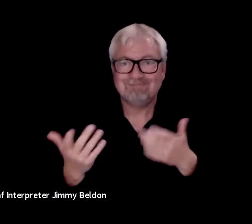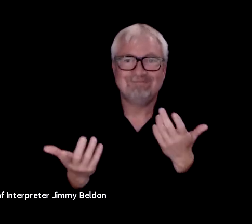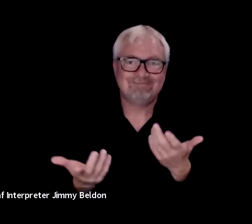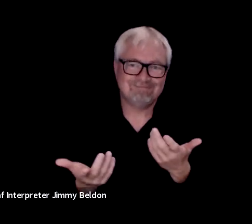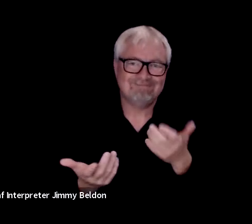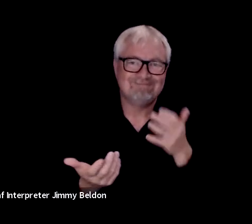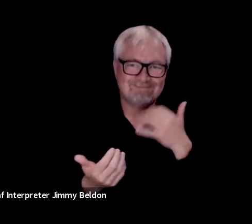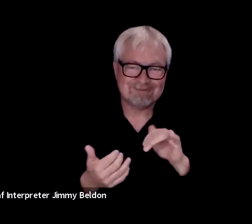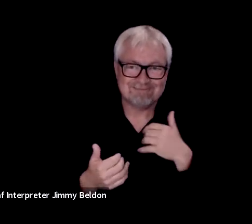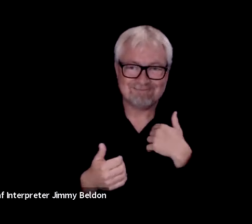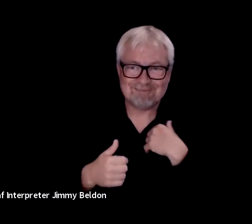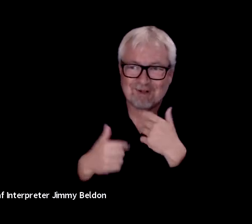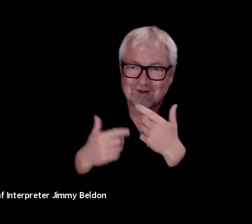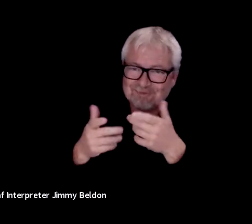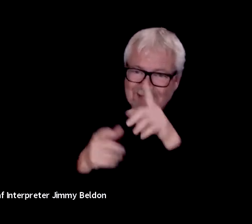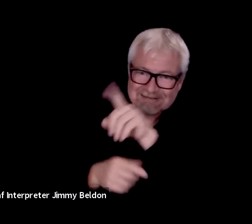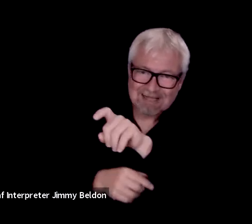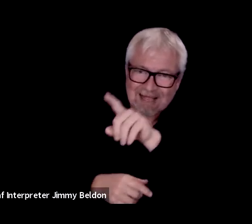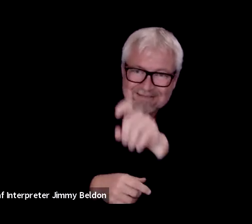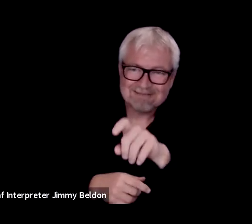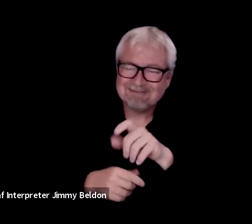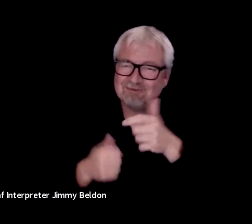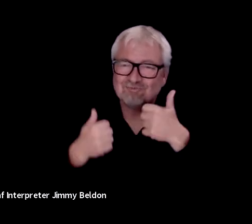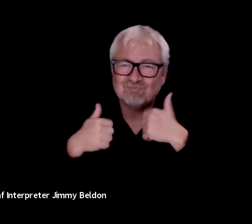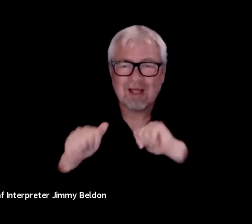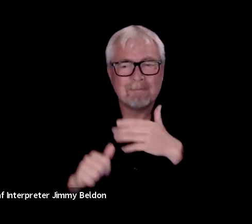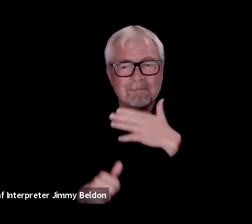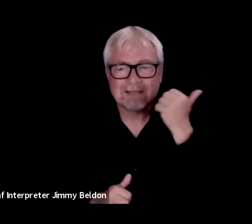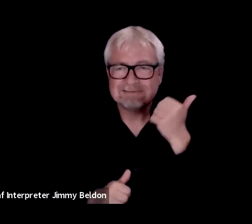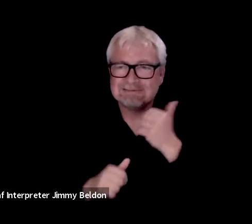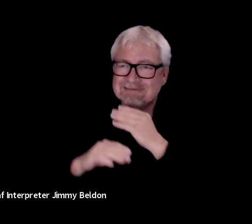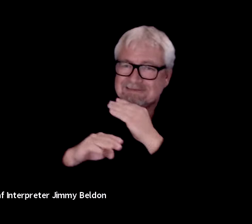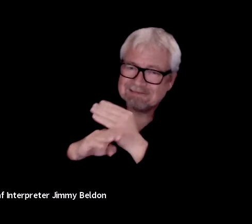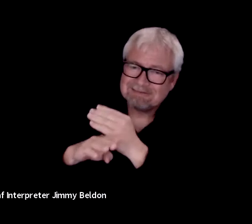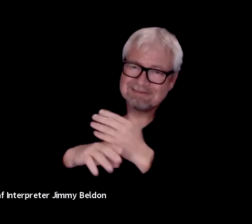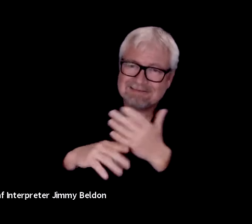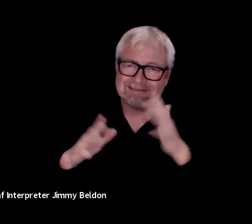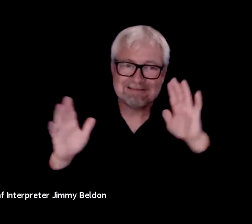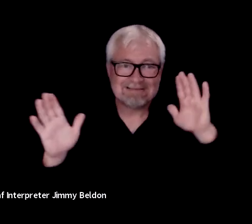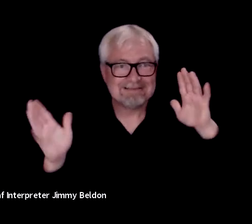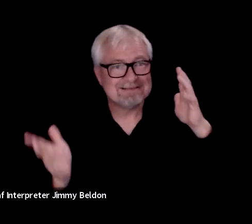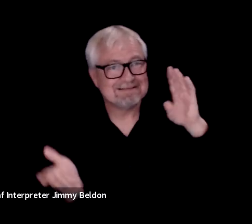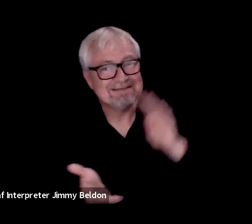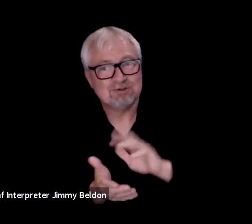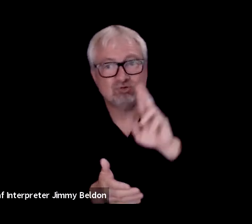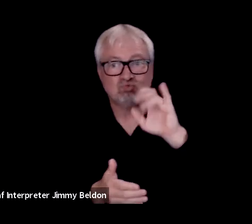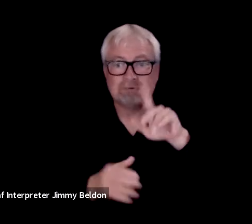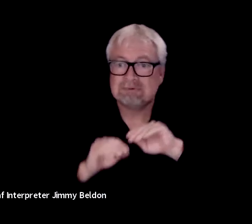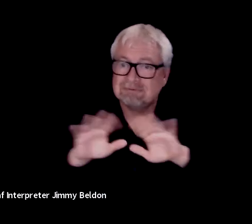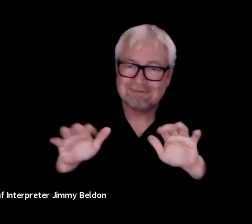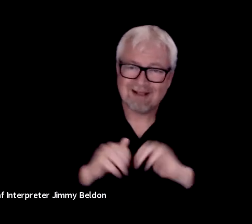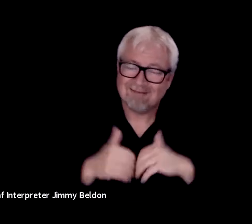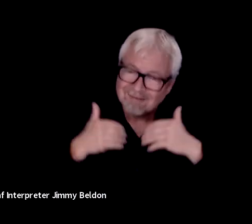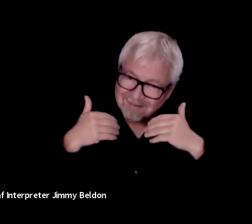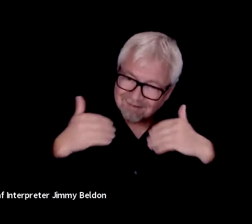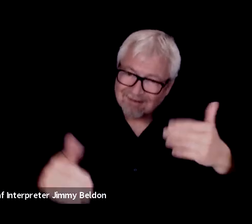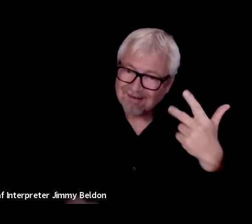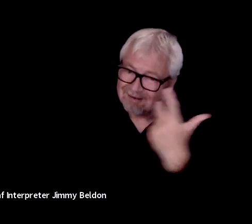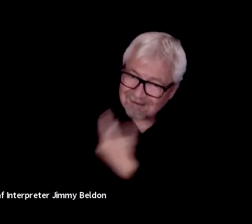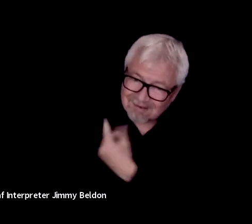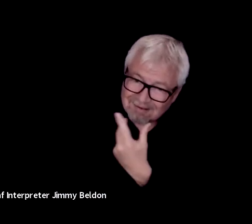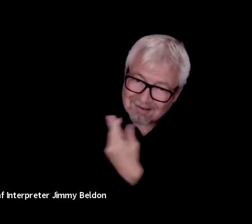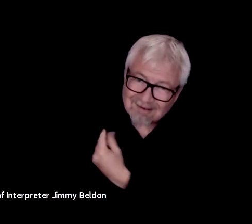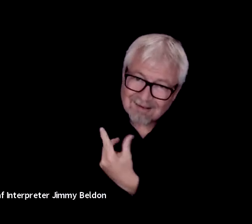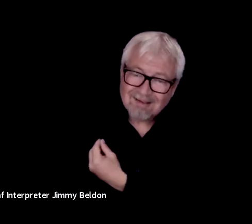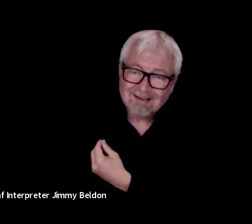we have these levels of cases, that people mask in public,